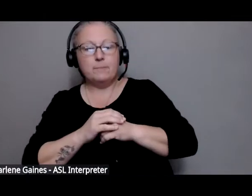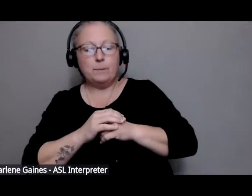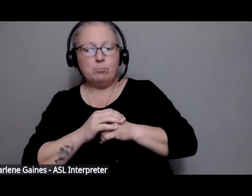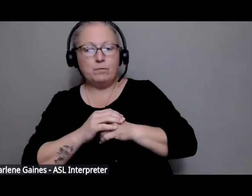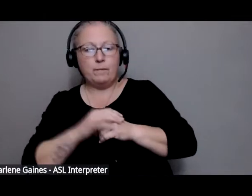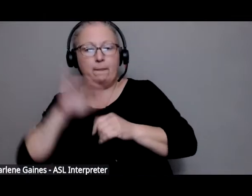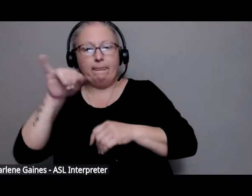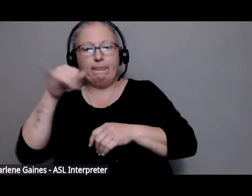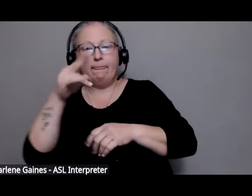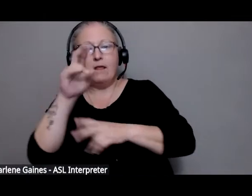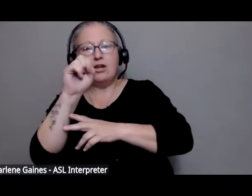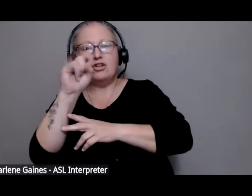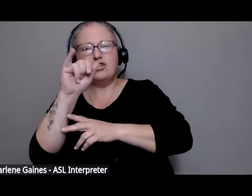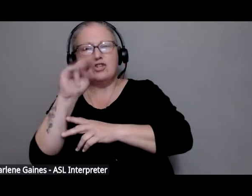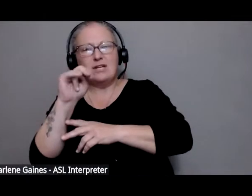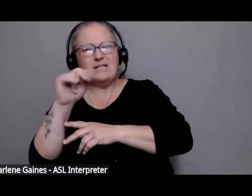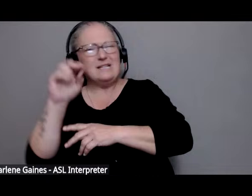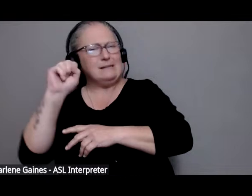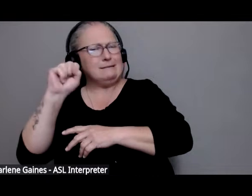Justin Sell.